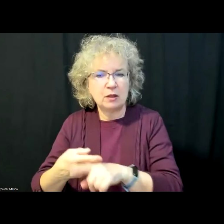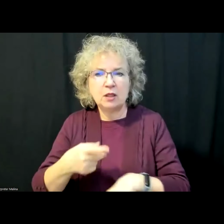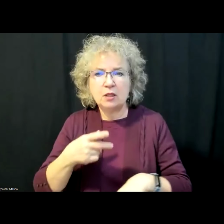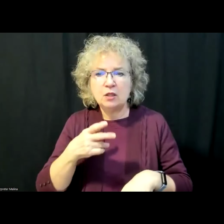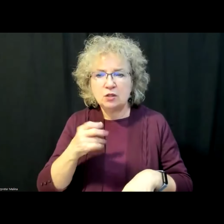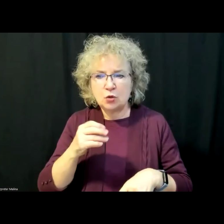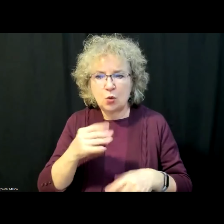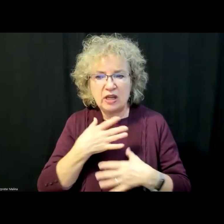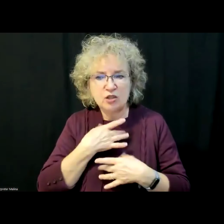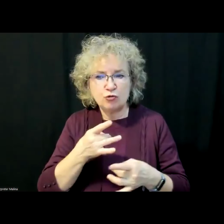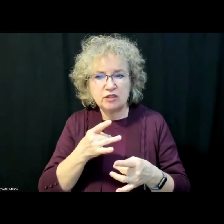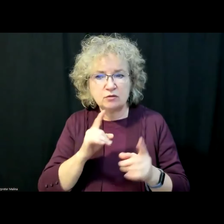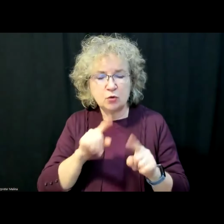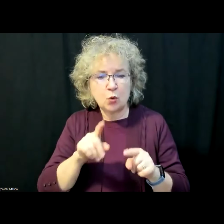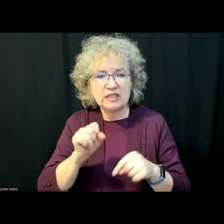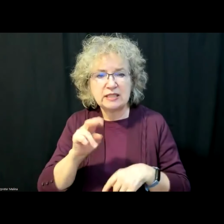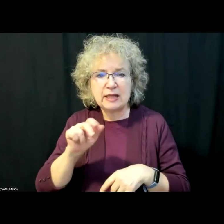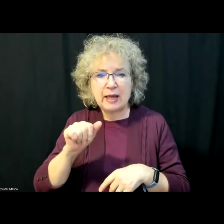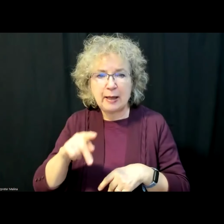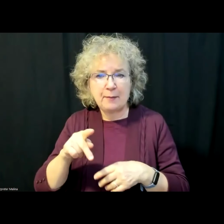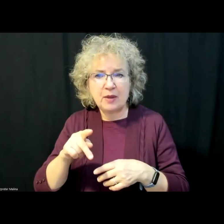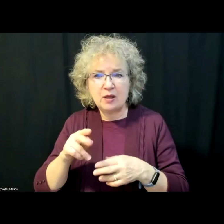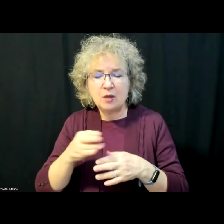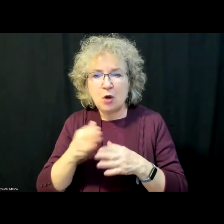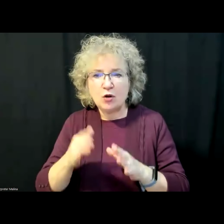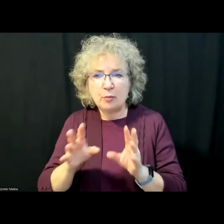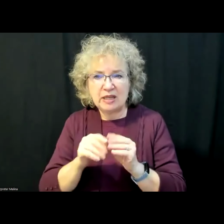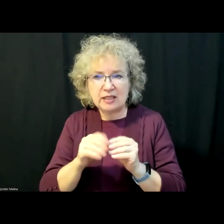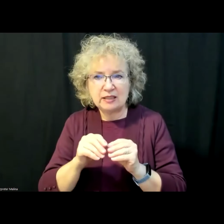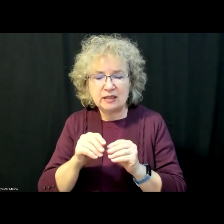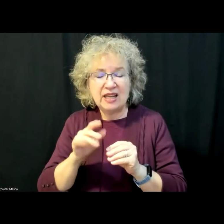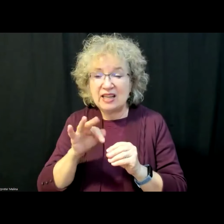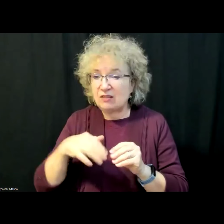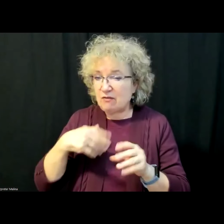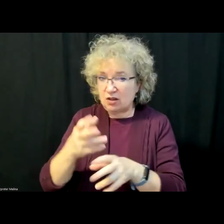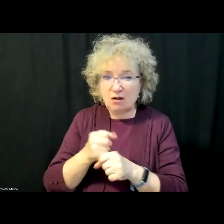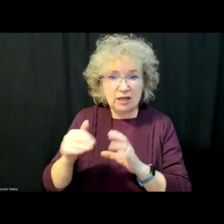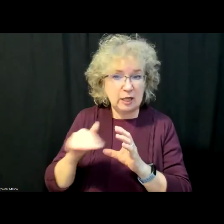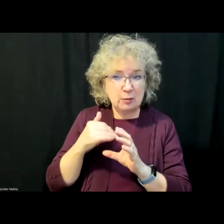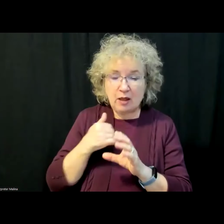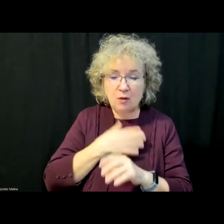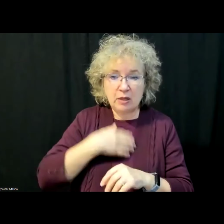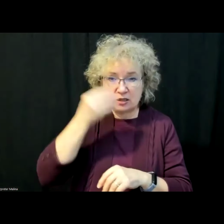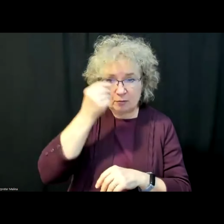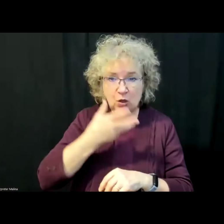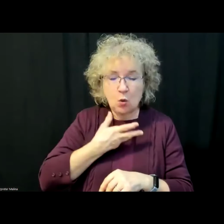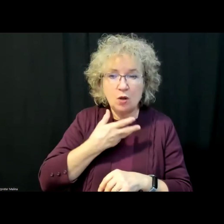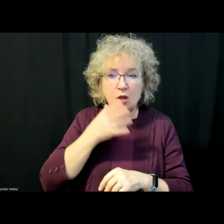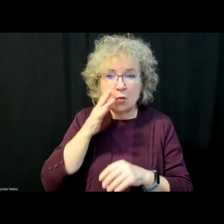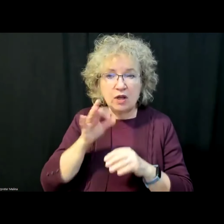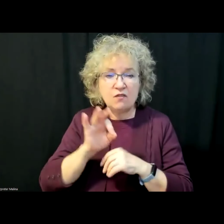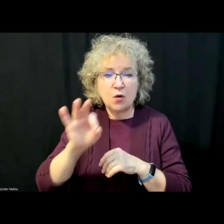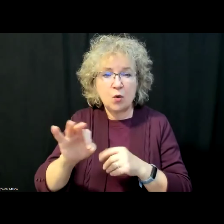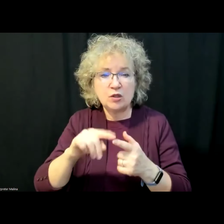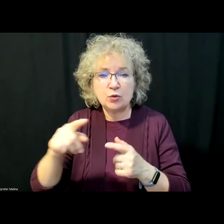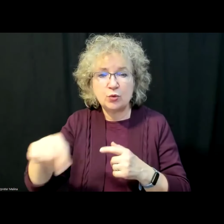attending the snap partner meeting that one did get rescheduled if you didn't receive an email on that um please let me know and i will get that forwarded